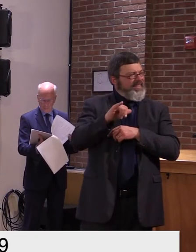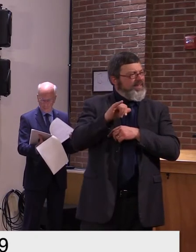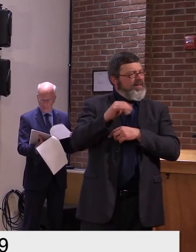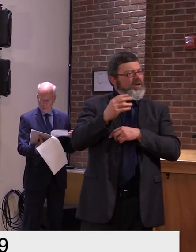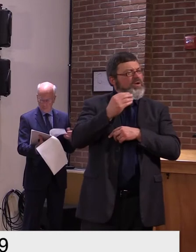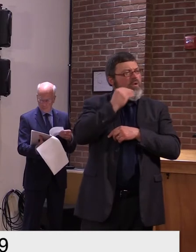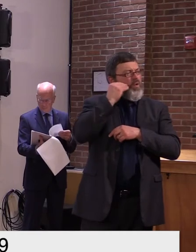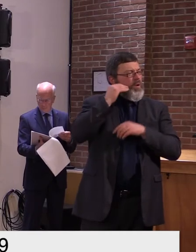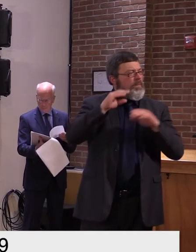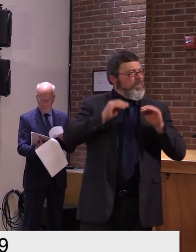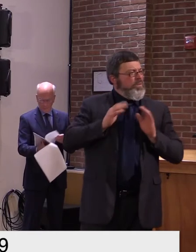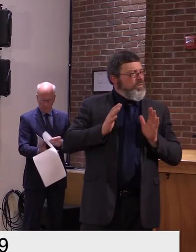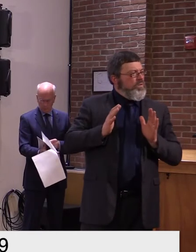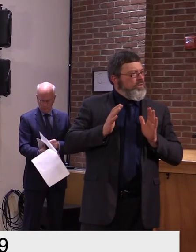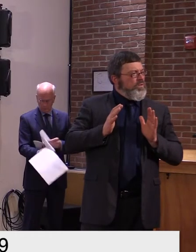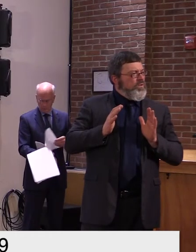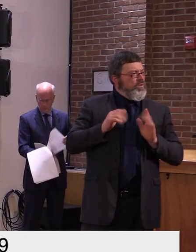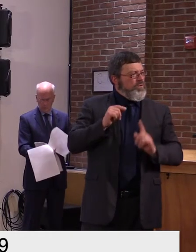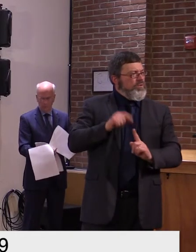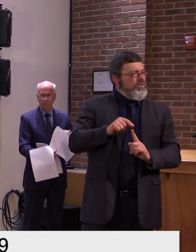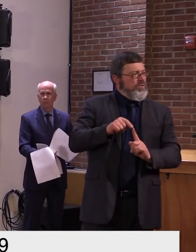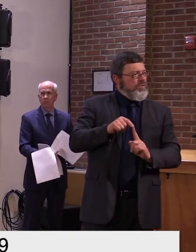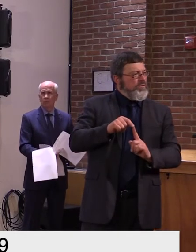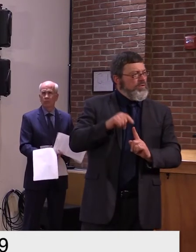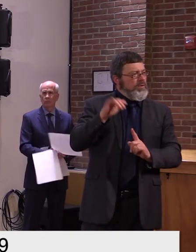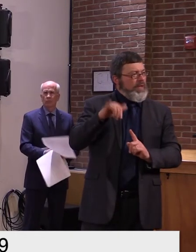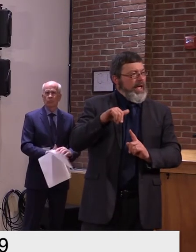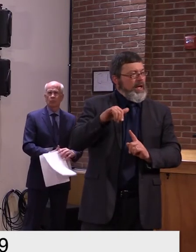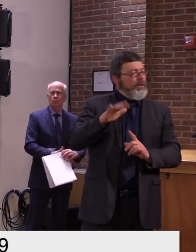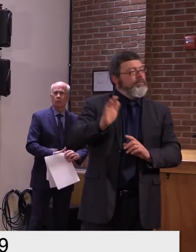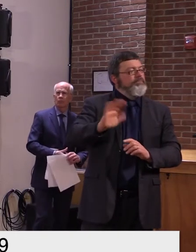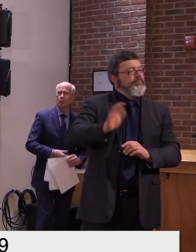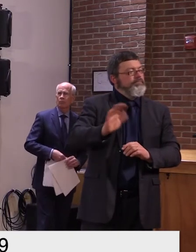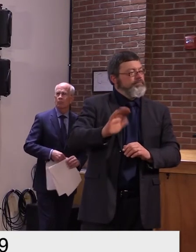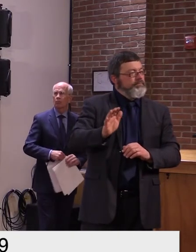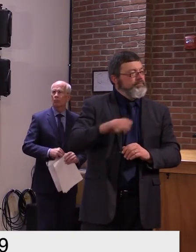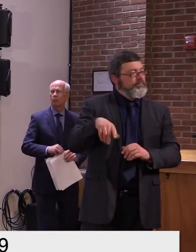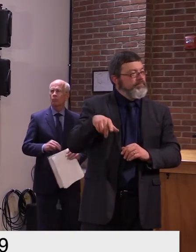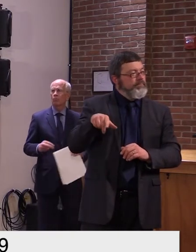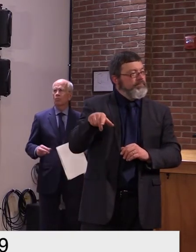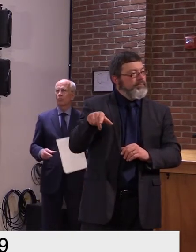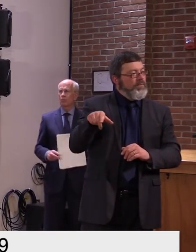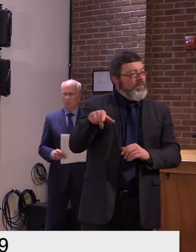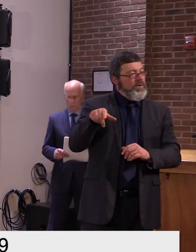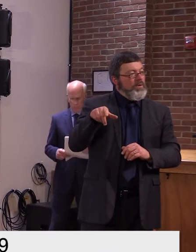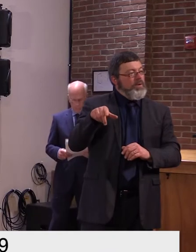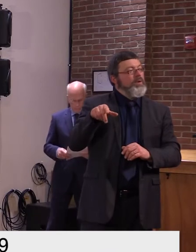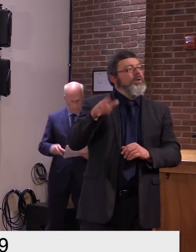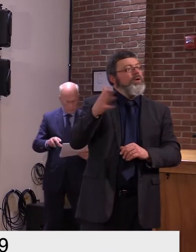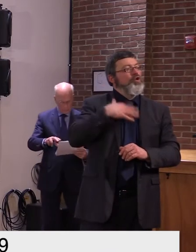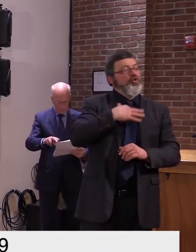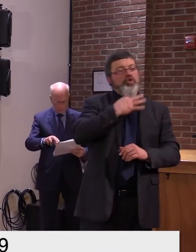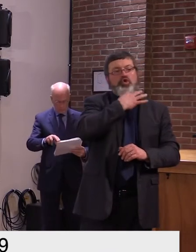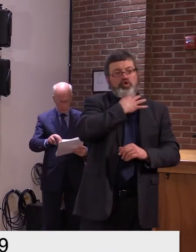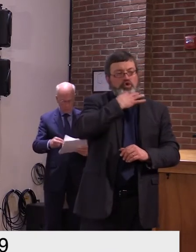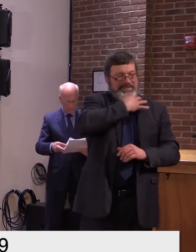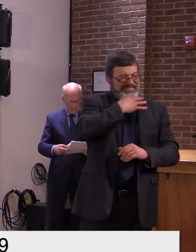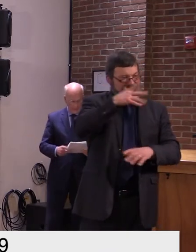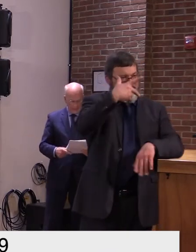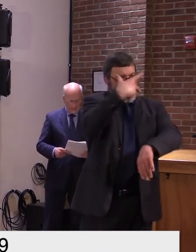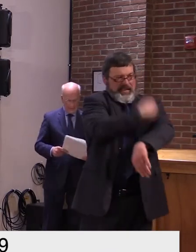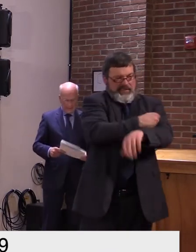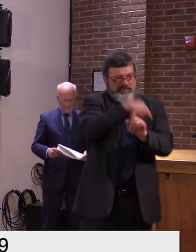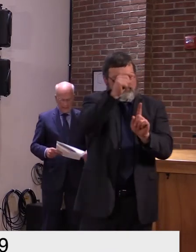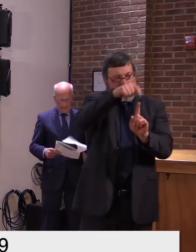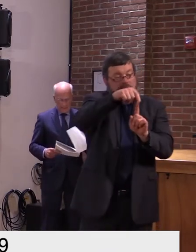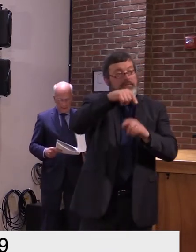of the pandemic. Will those people be able to get vaccinated here, or will they have to return to their home state for a vaccine? That's a good question,